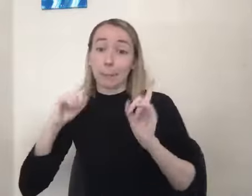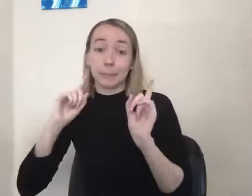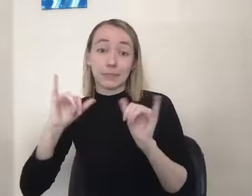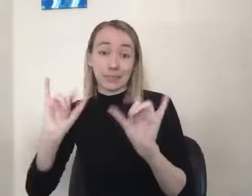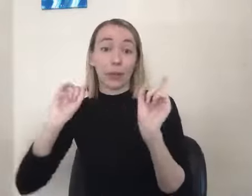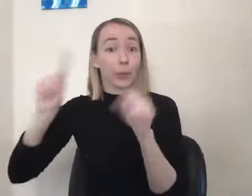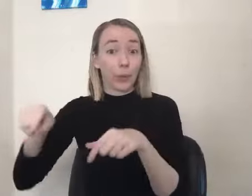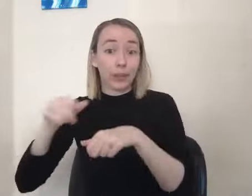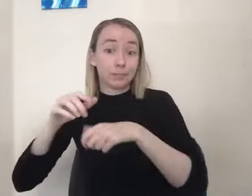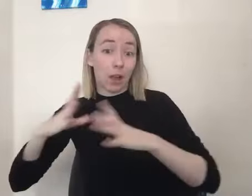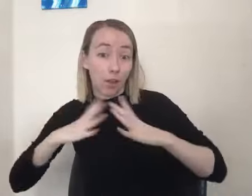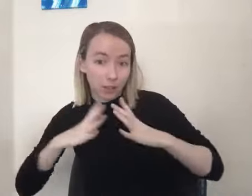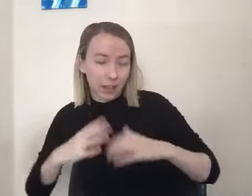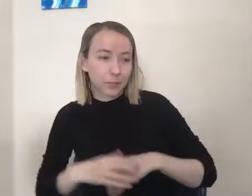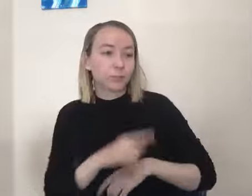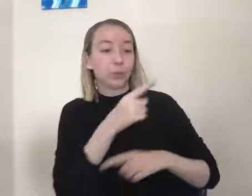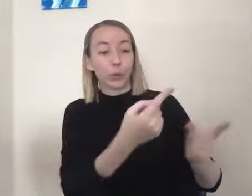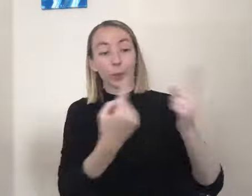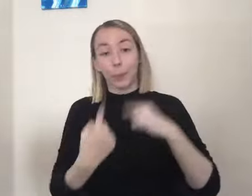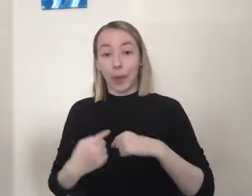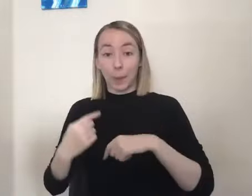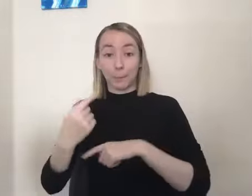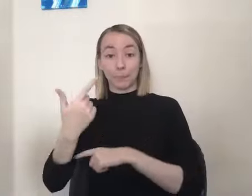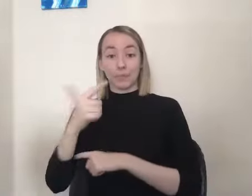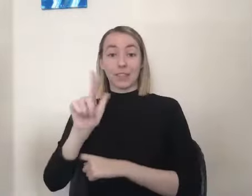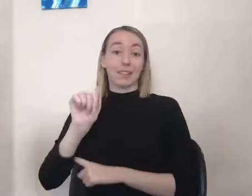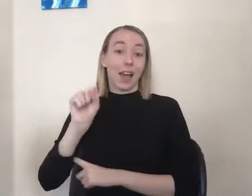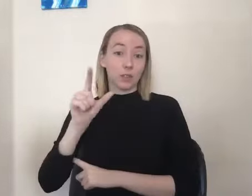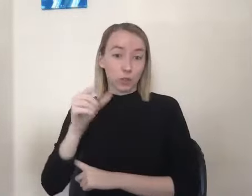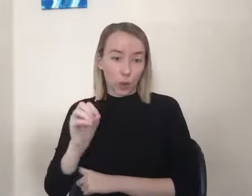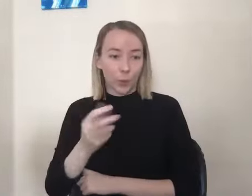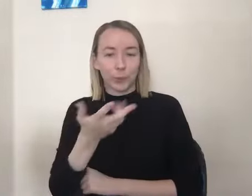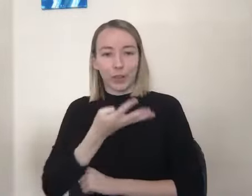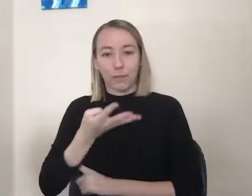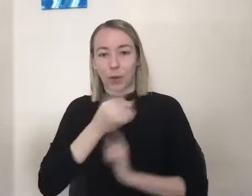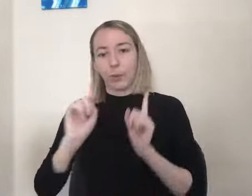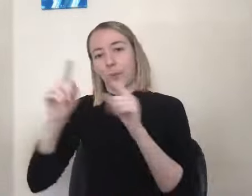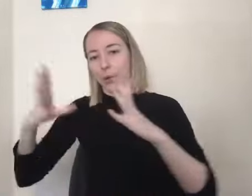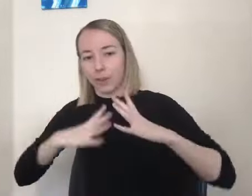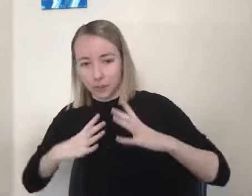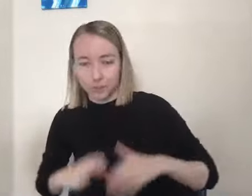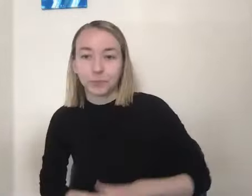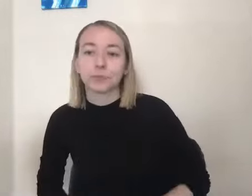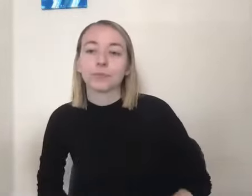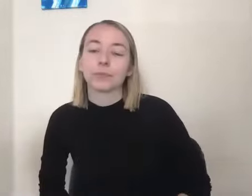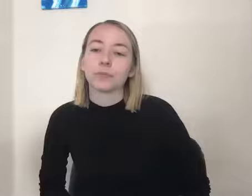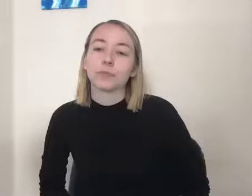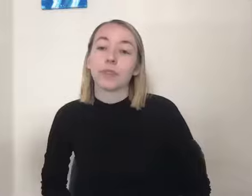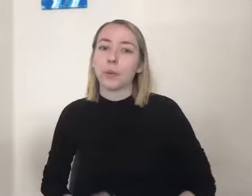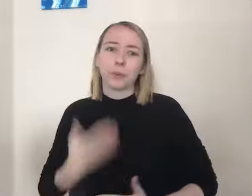and I'm so frugal. I was not giving up this holiday just because he'd moved to sell to England. So I decided he'd need to